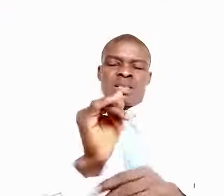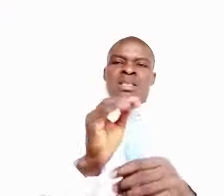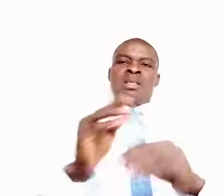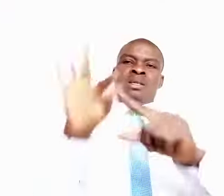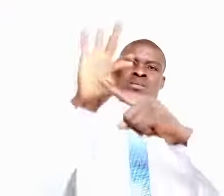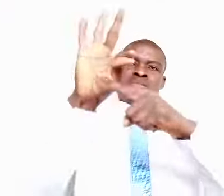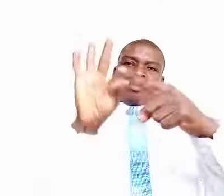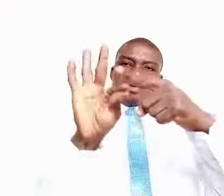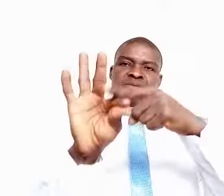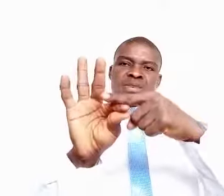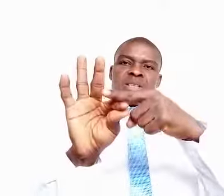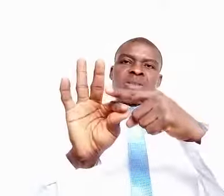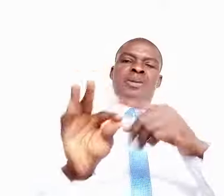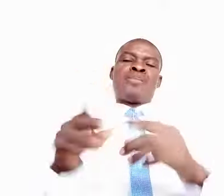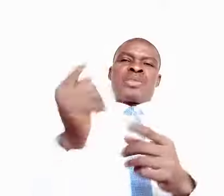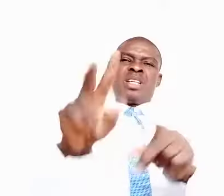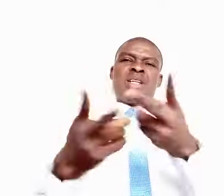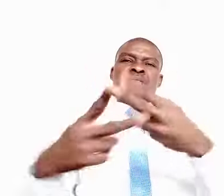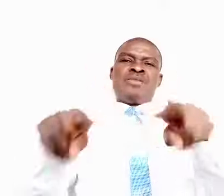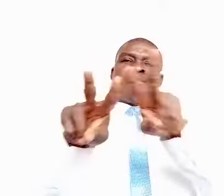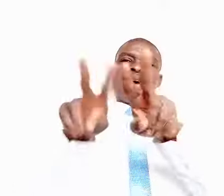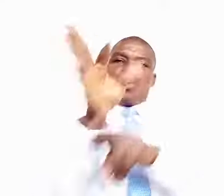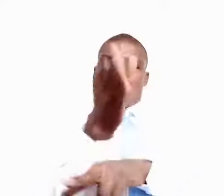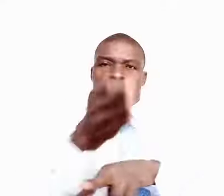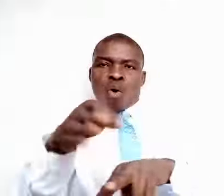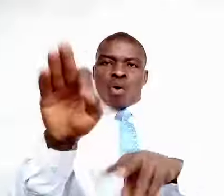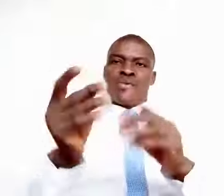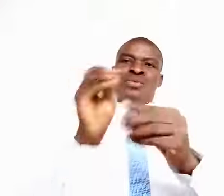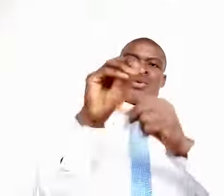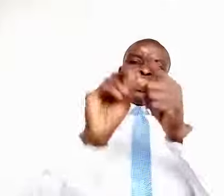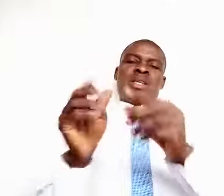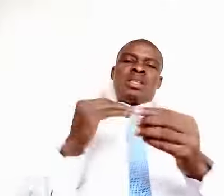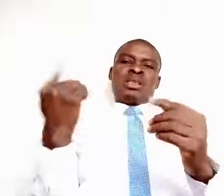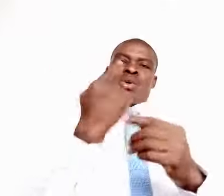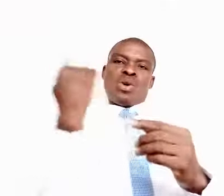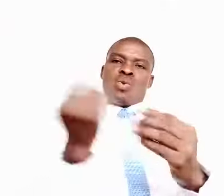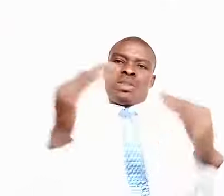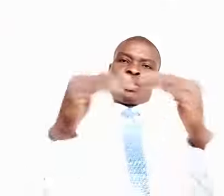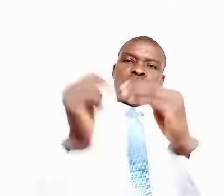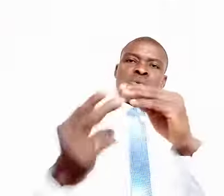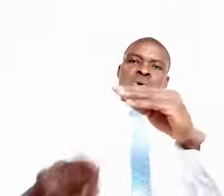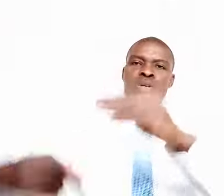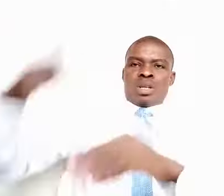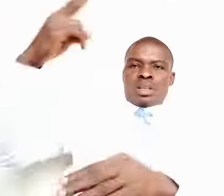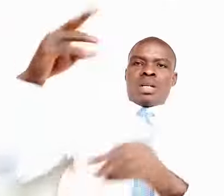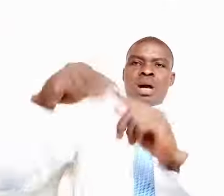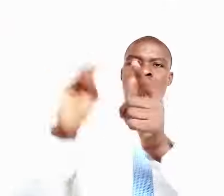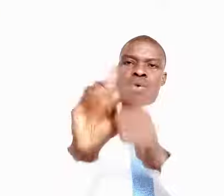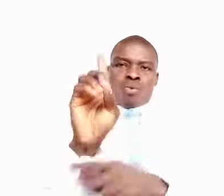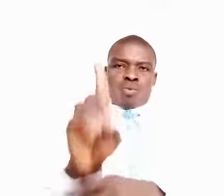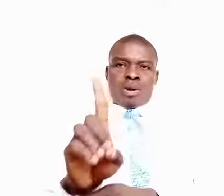fraction. The value of an improper fraction is always equal to or greater than 1.